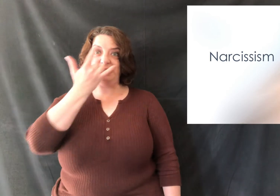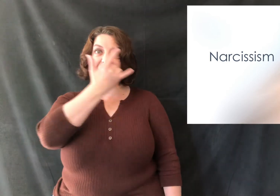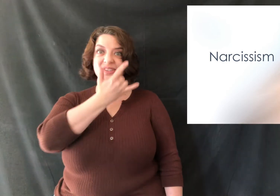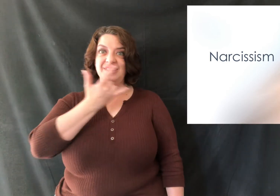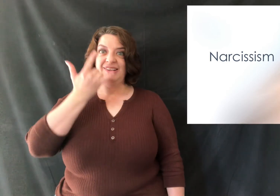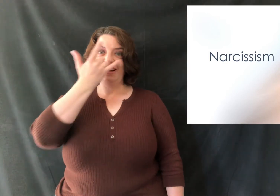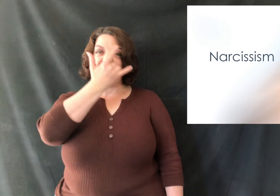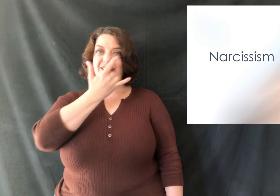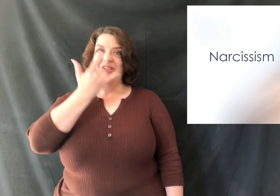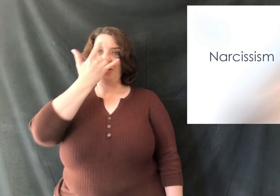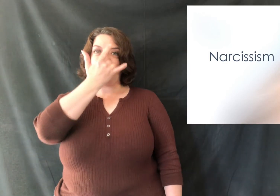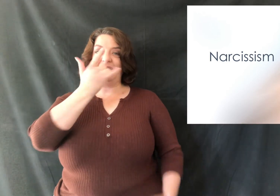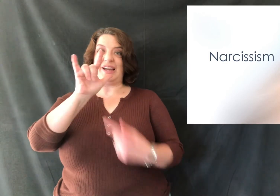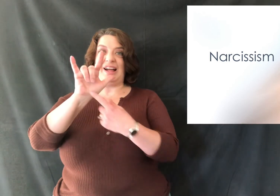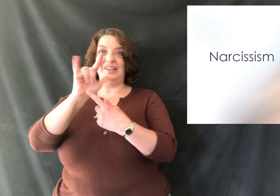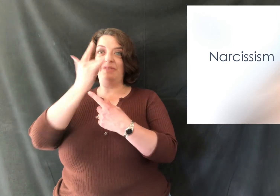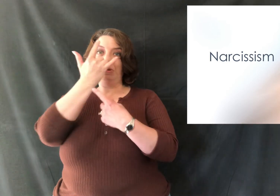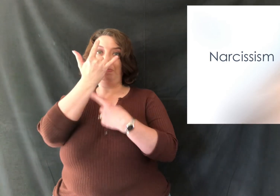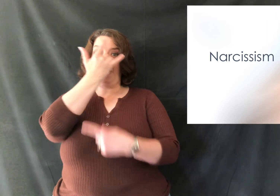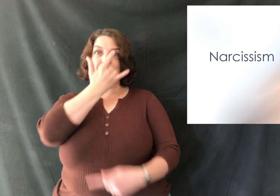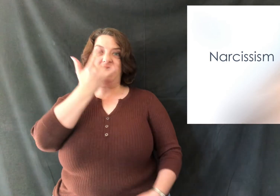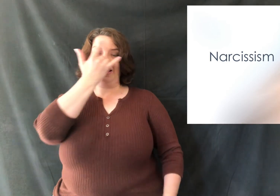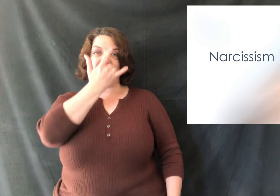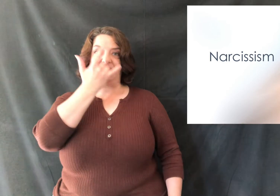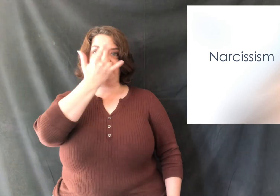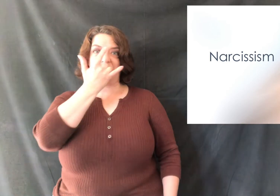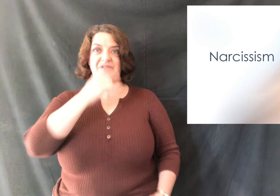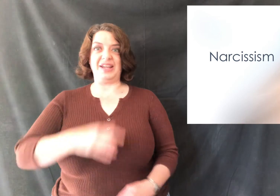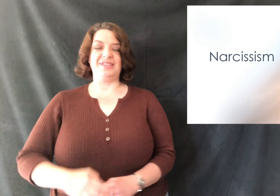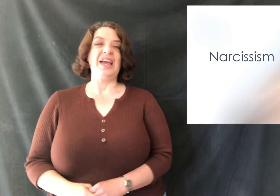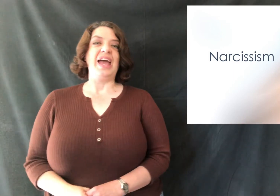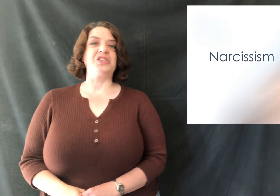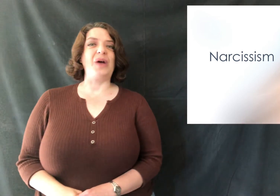themselves. So it's I love you, palm in front of their face. And so how